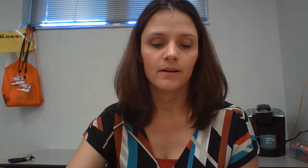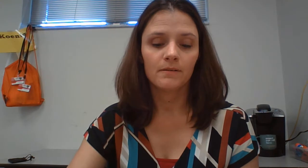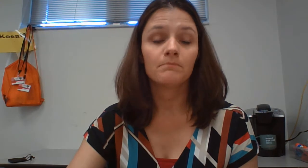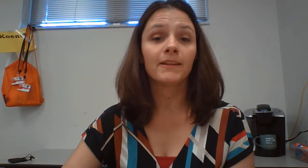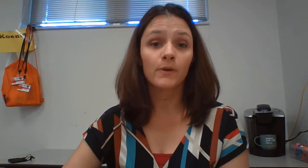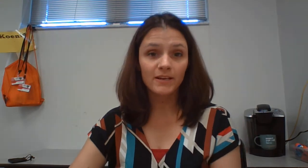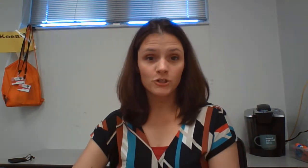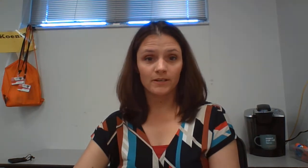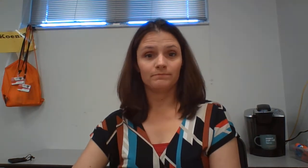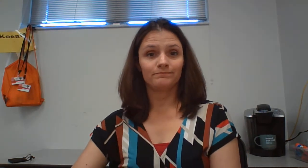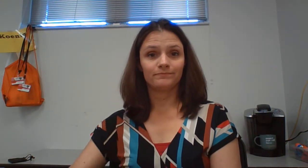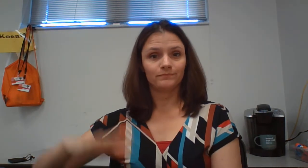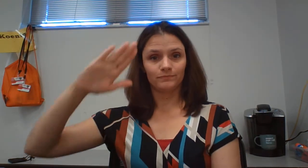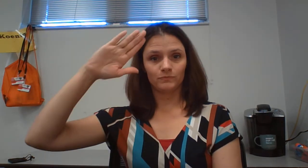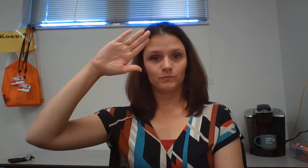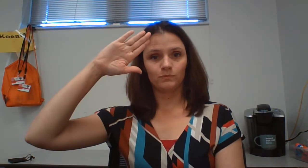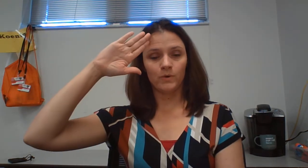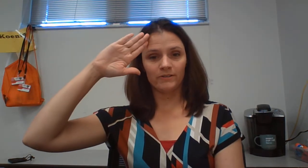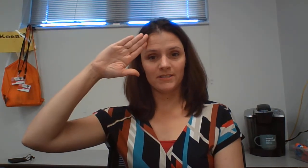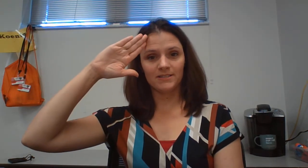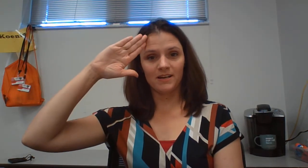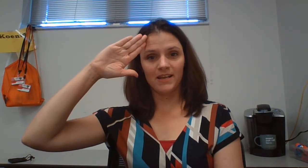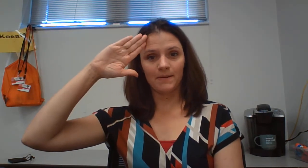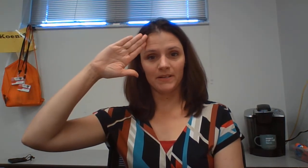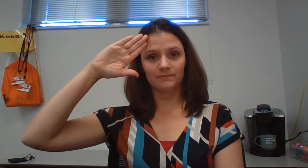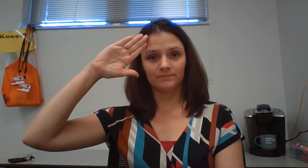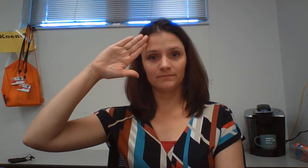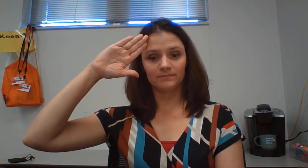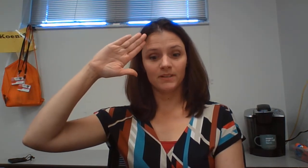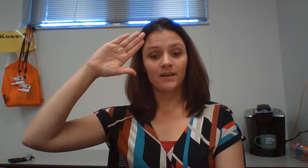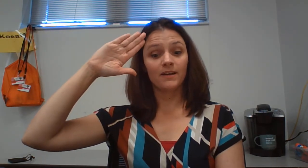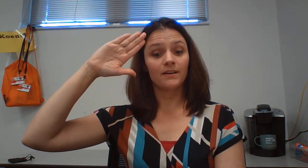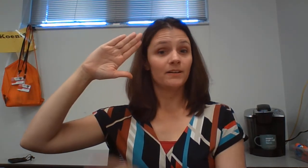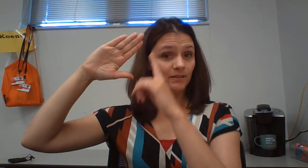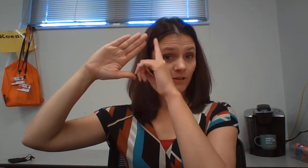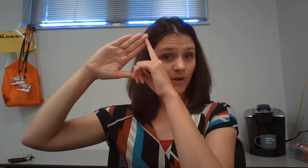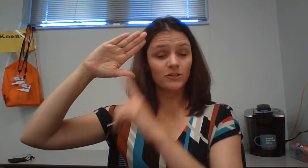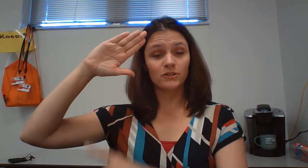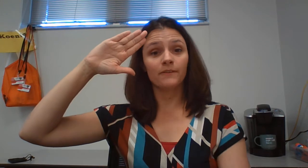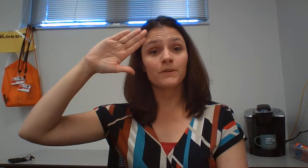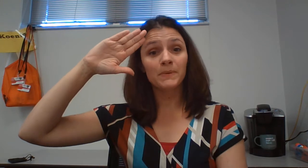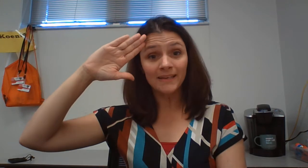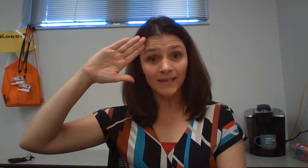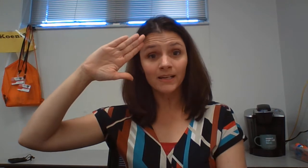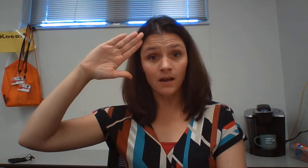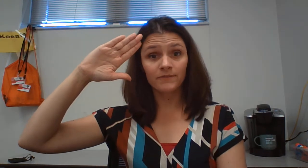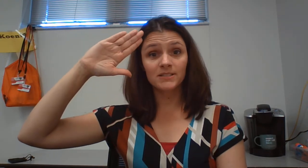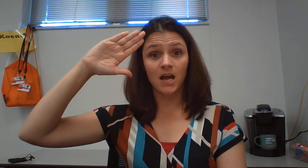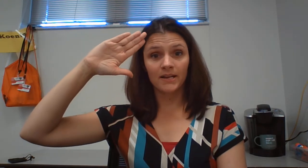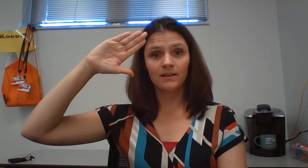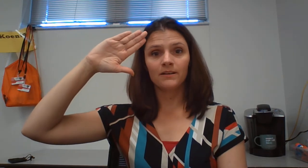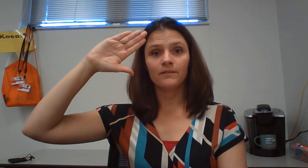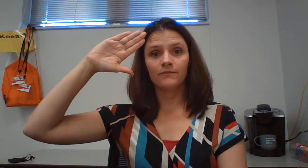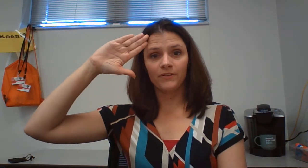My location. Where does this sign happen? Location of the beginning of the sign,